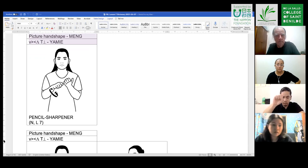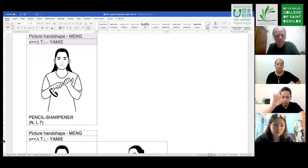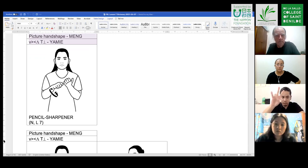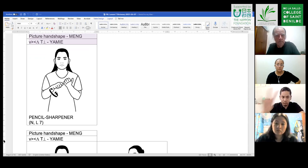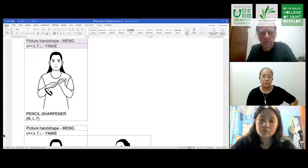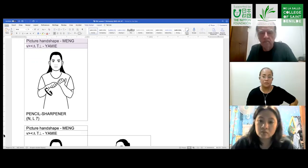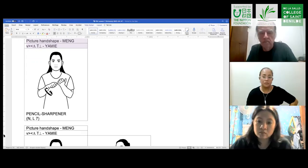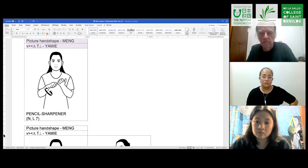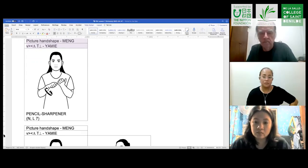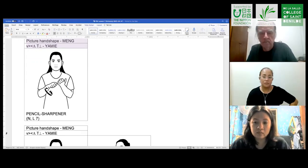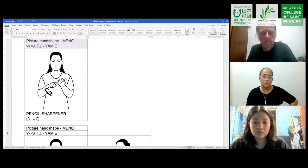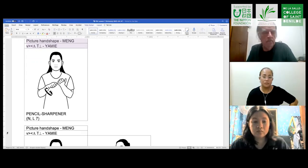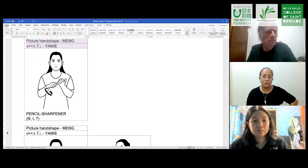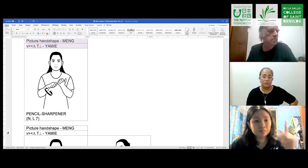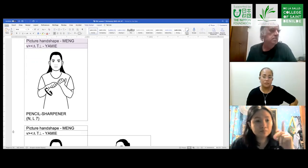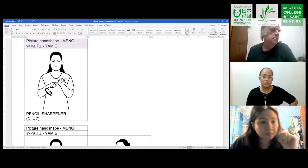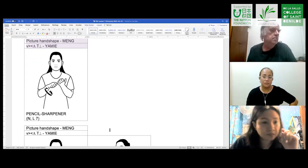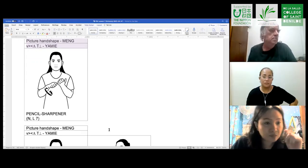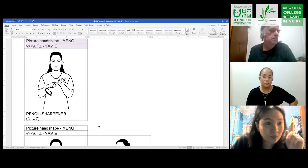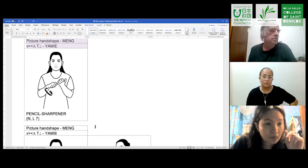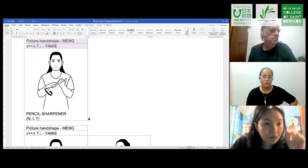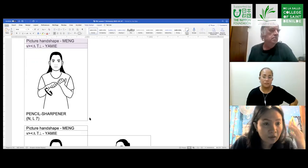this is lesson 7? Okay.